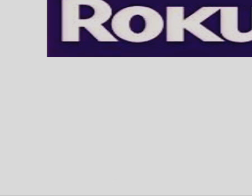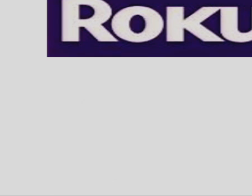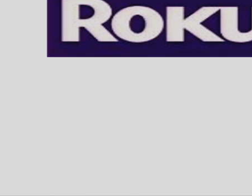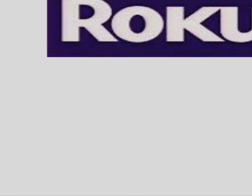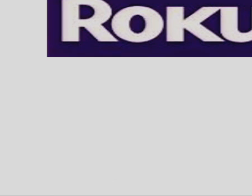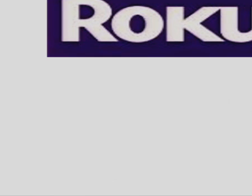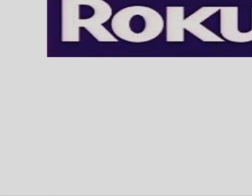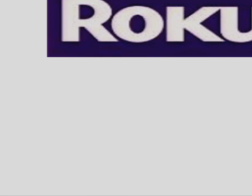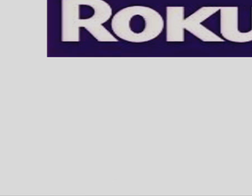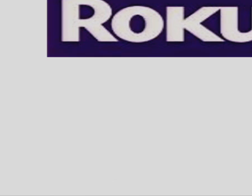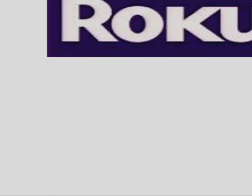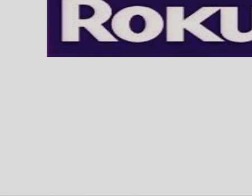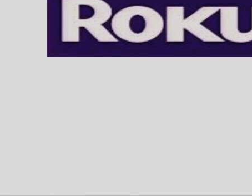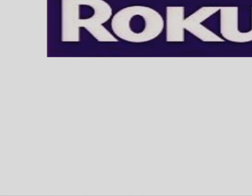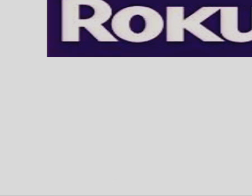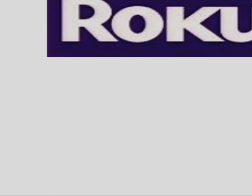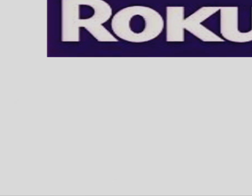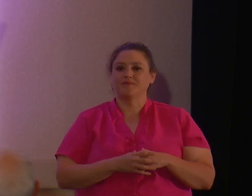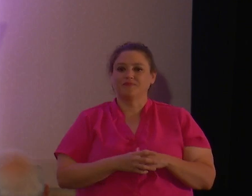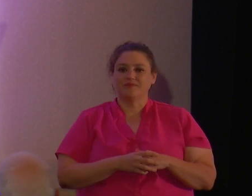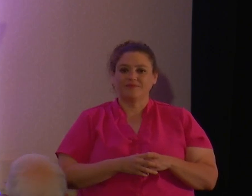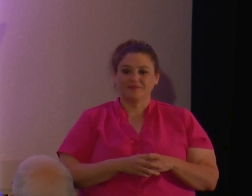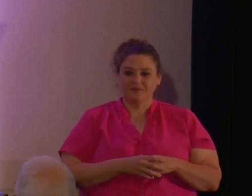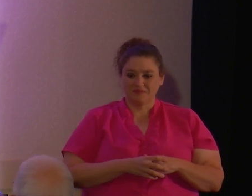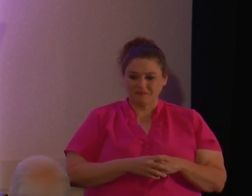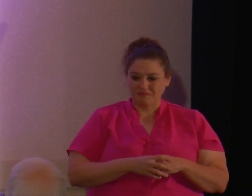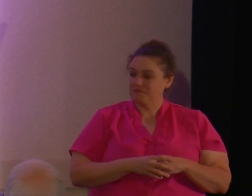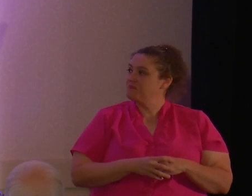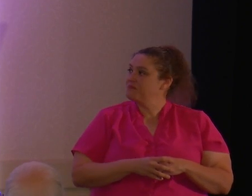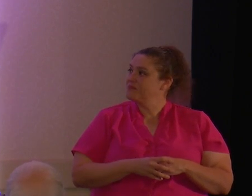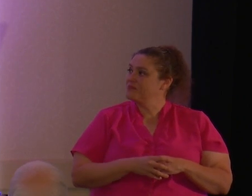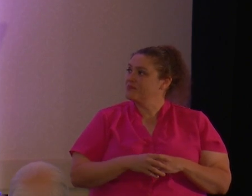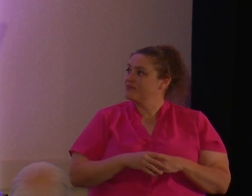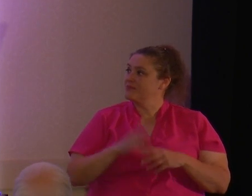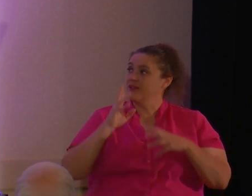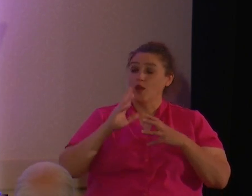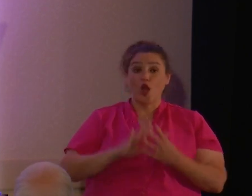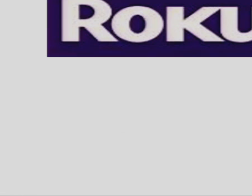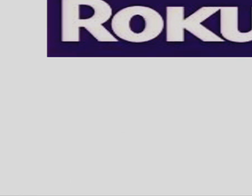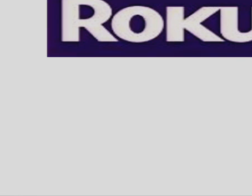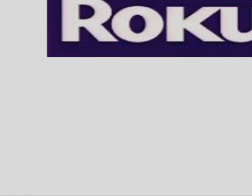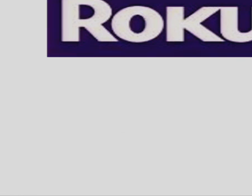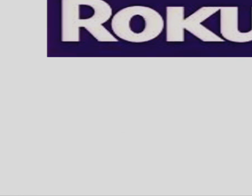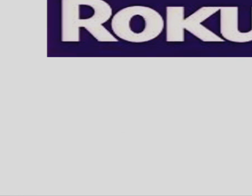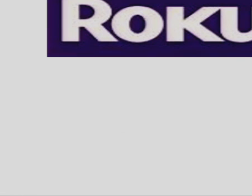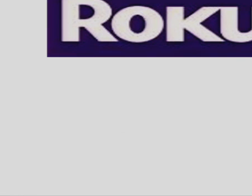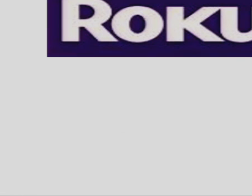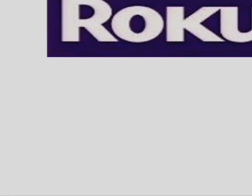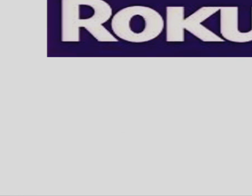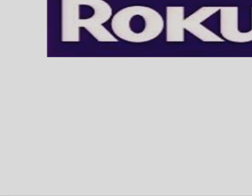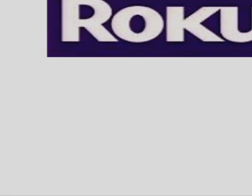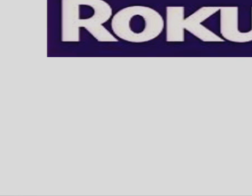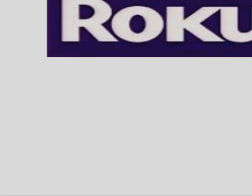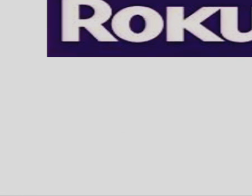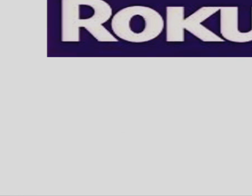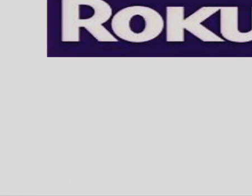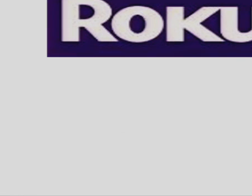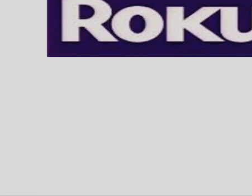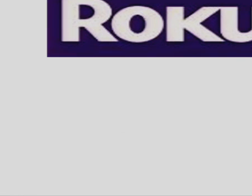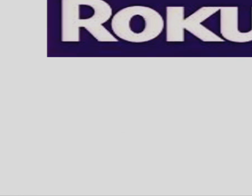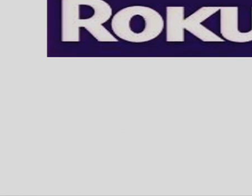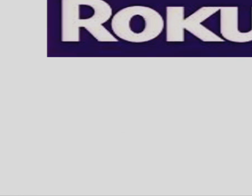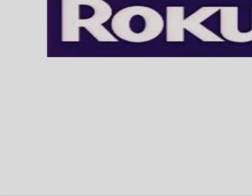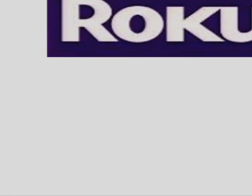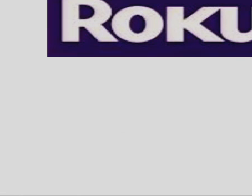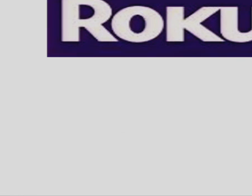the Roku network. It is going to be the first ever atheist television channel that you can